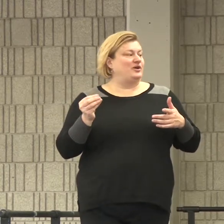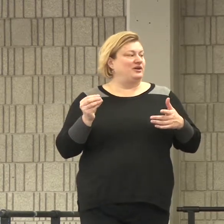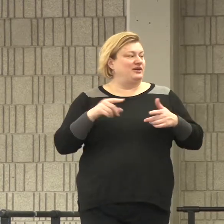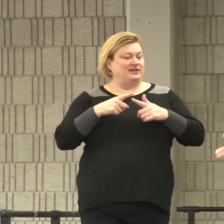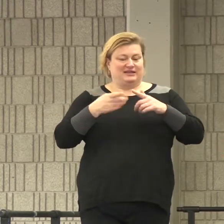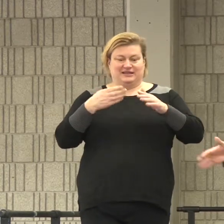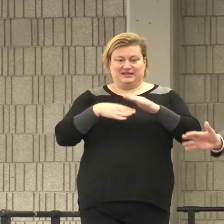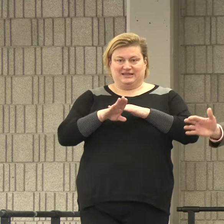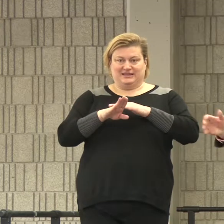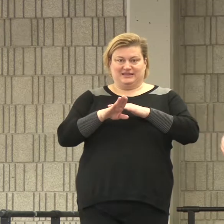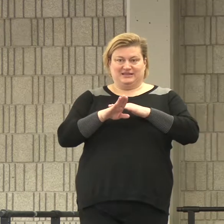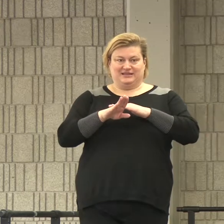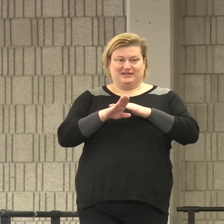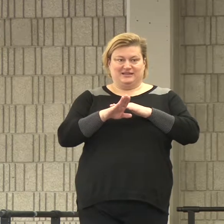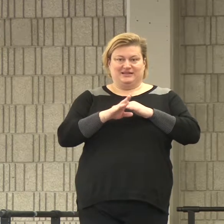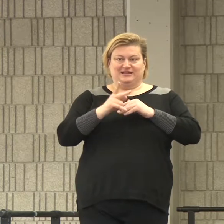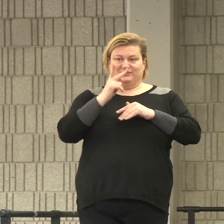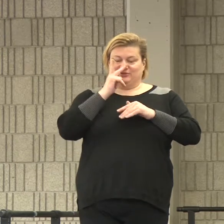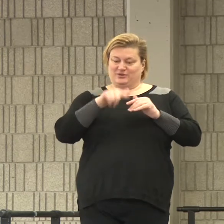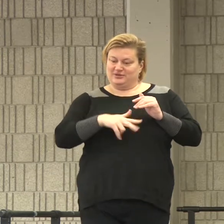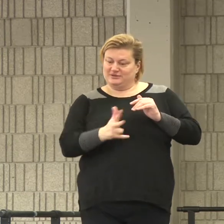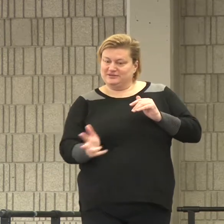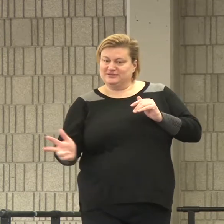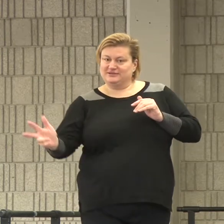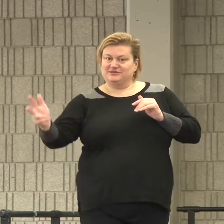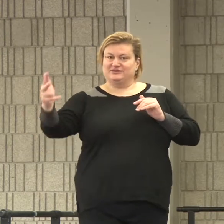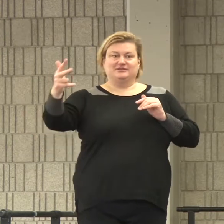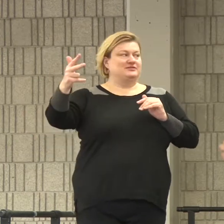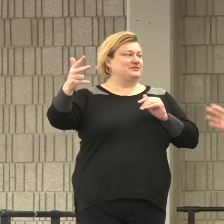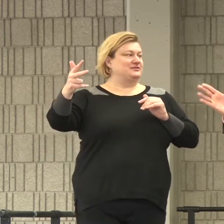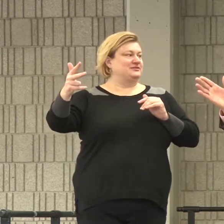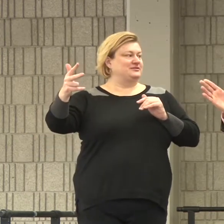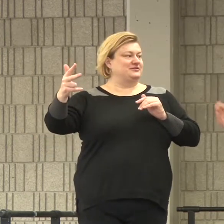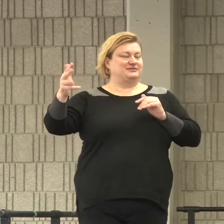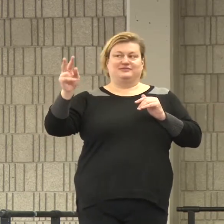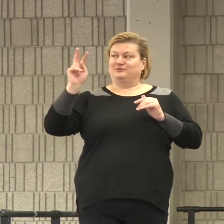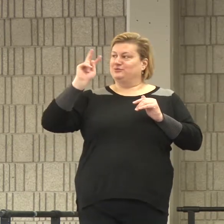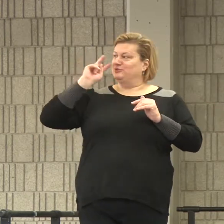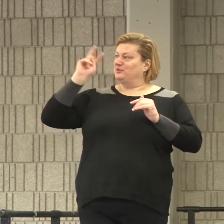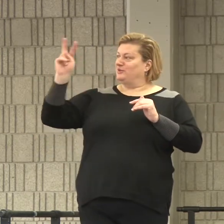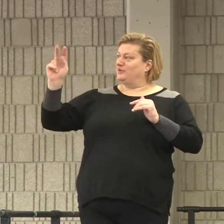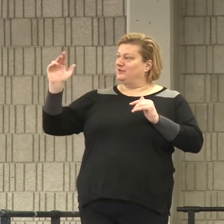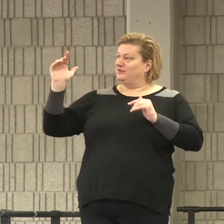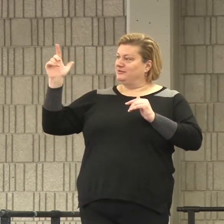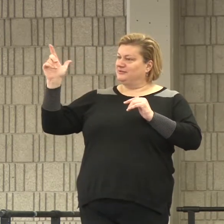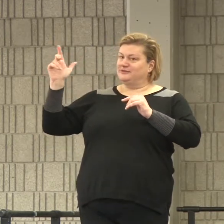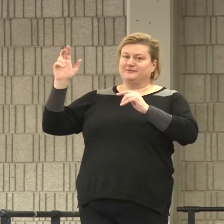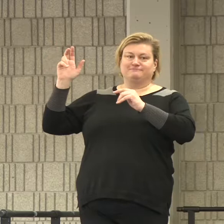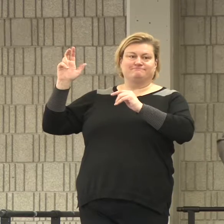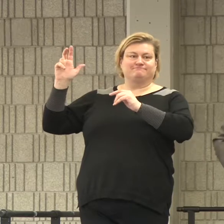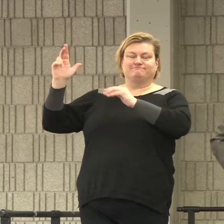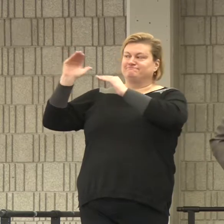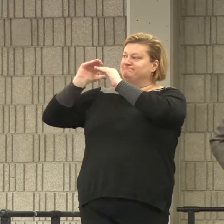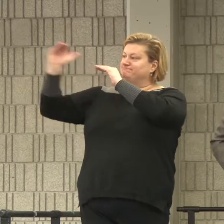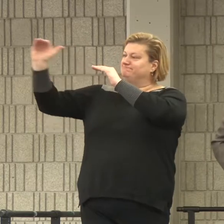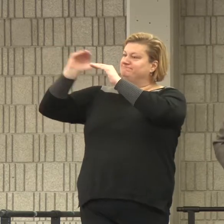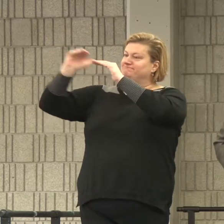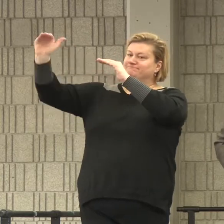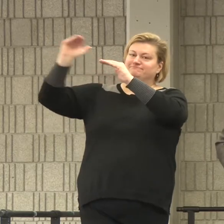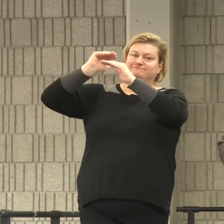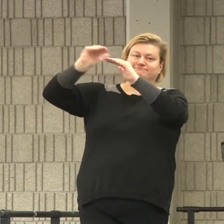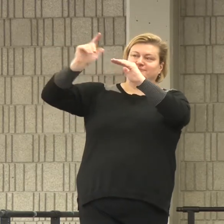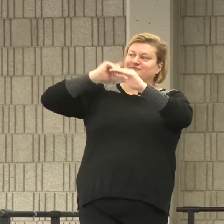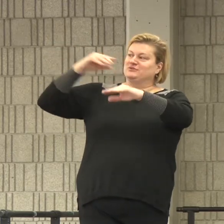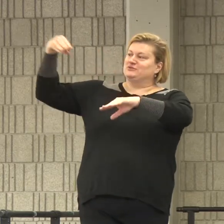came in the entrance, I saw this detour, and then the next thing I knew, I was looking to my right and seeing solar panel after